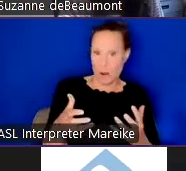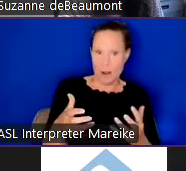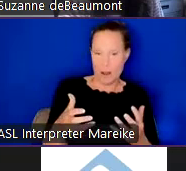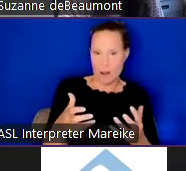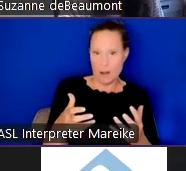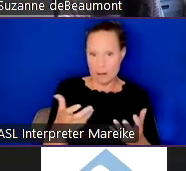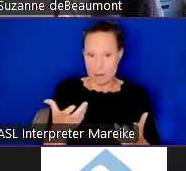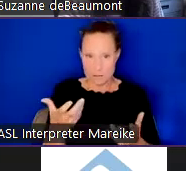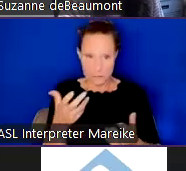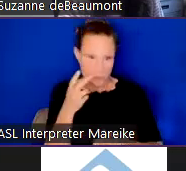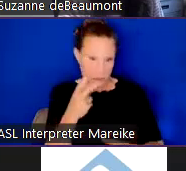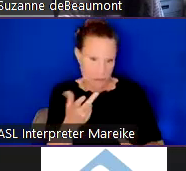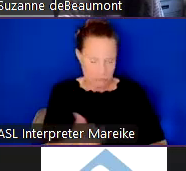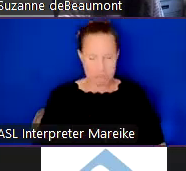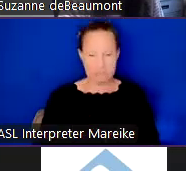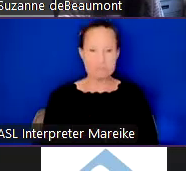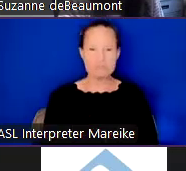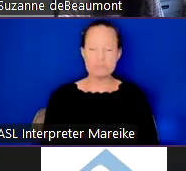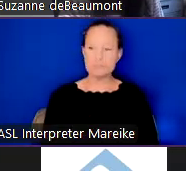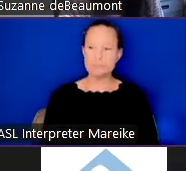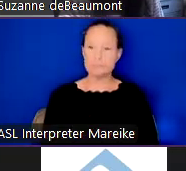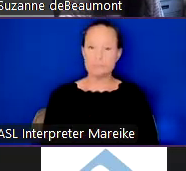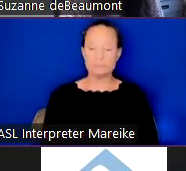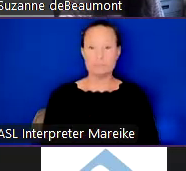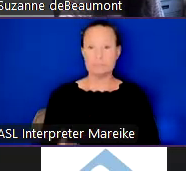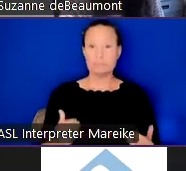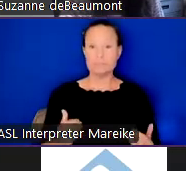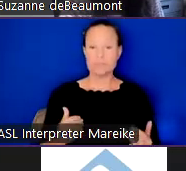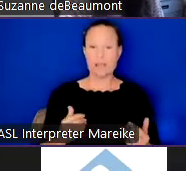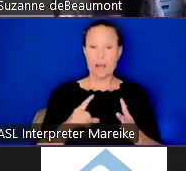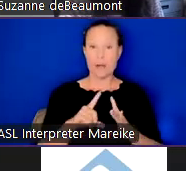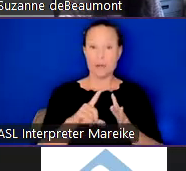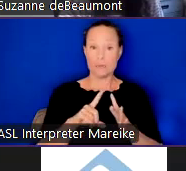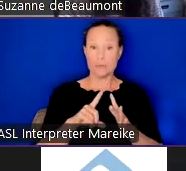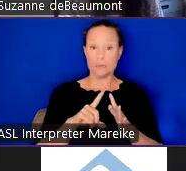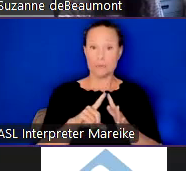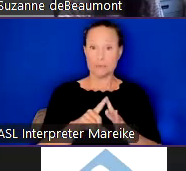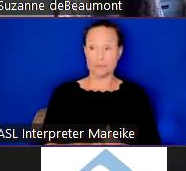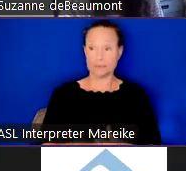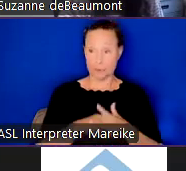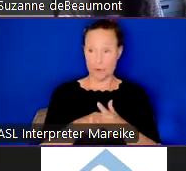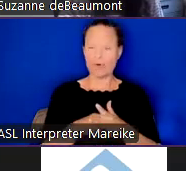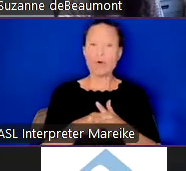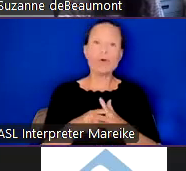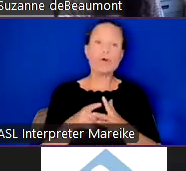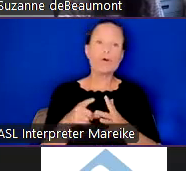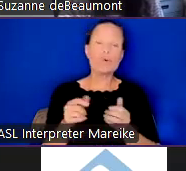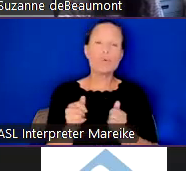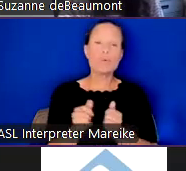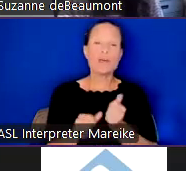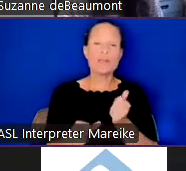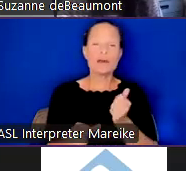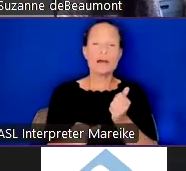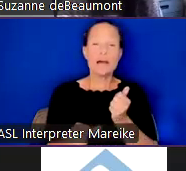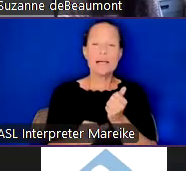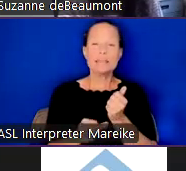way, let's get this show started. And to help us do that is our Assistant Executive